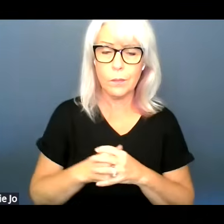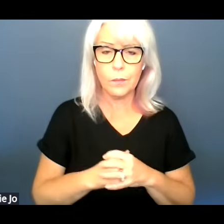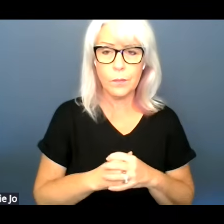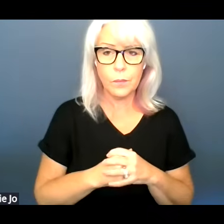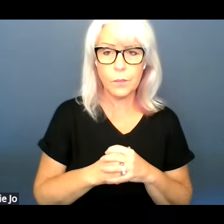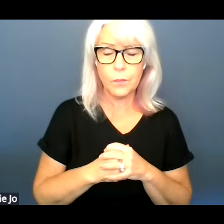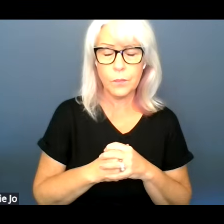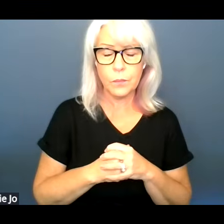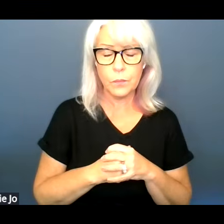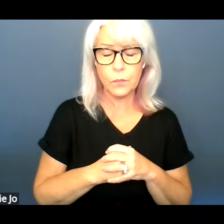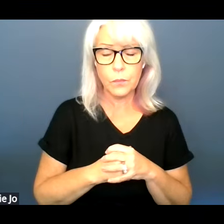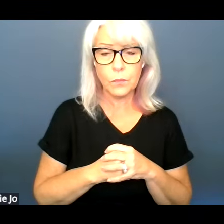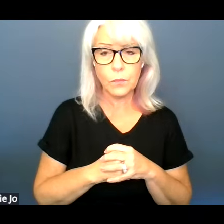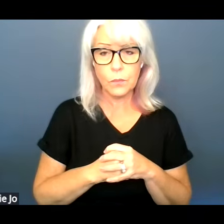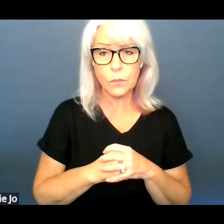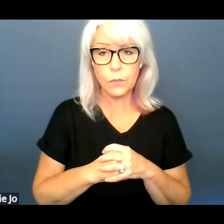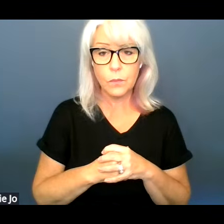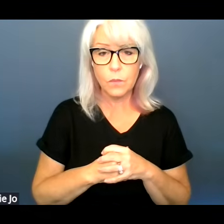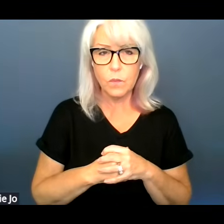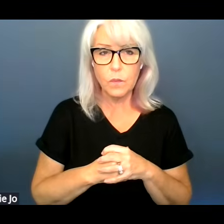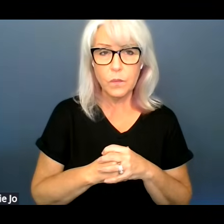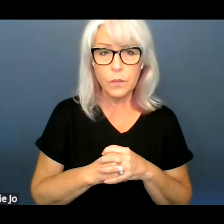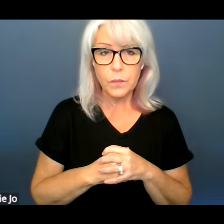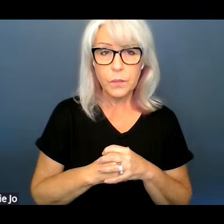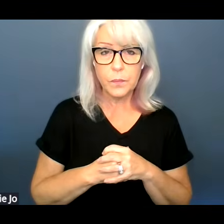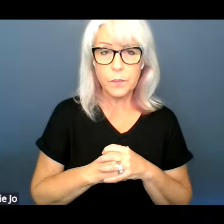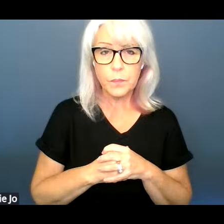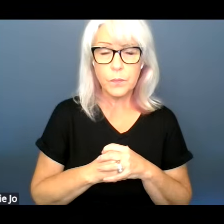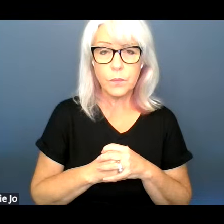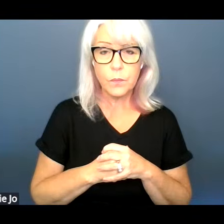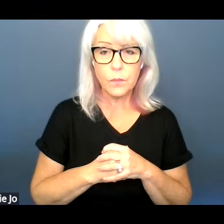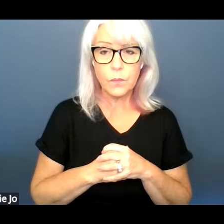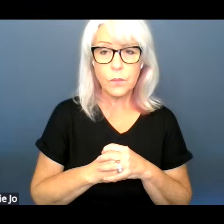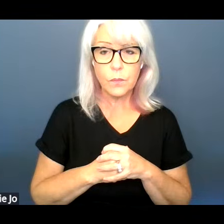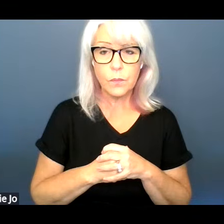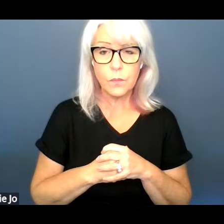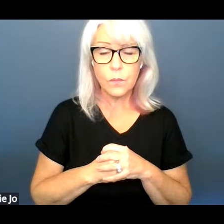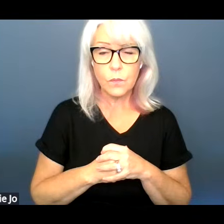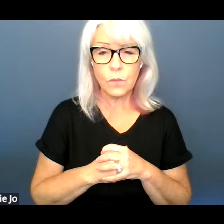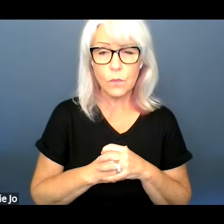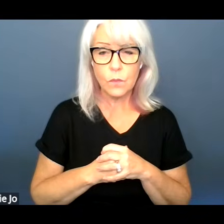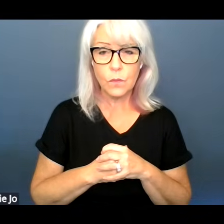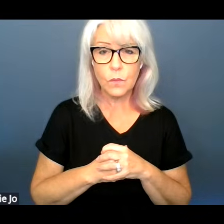yeah, the imposition of new regulations.